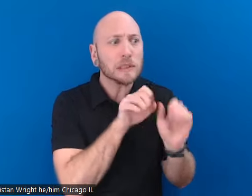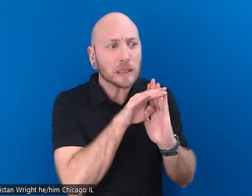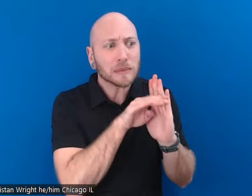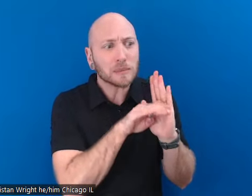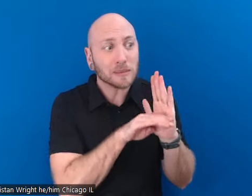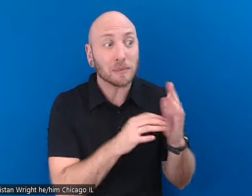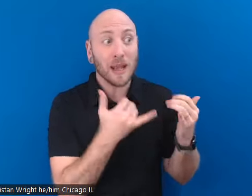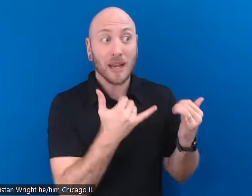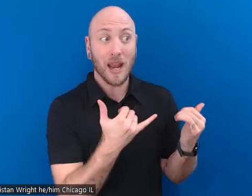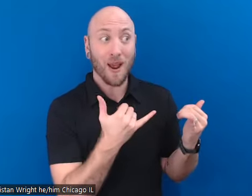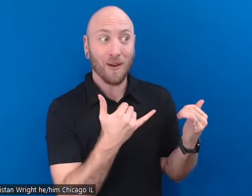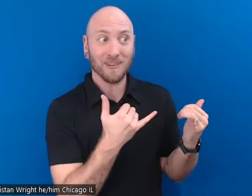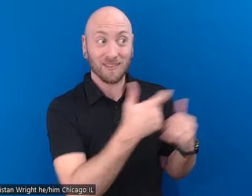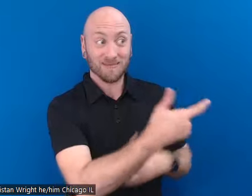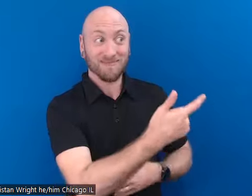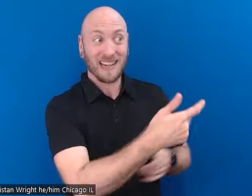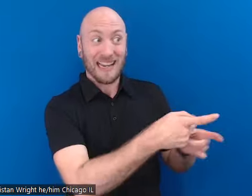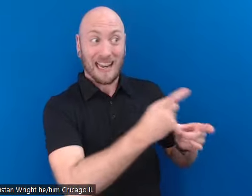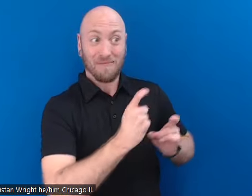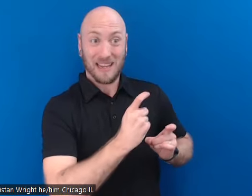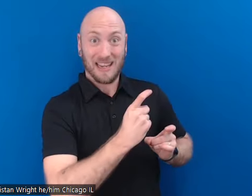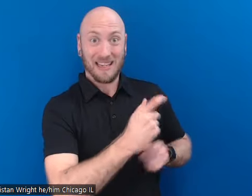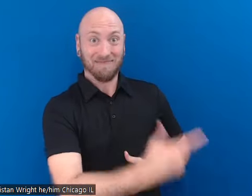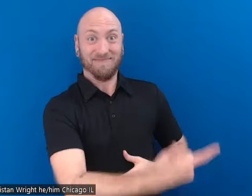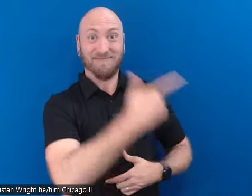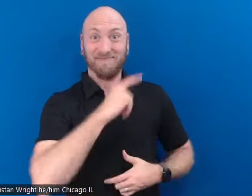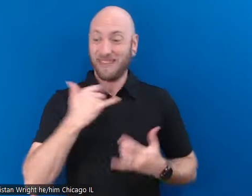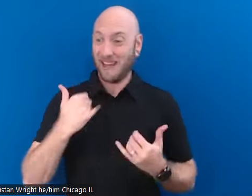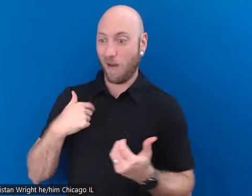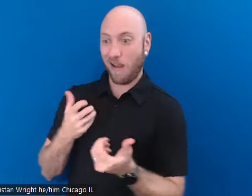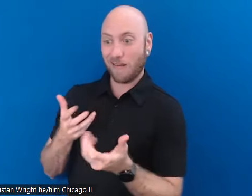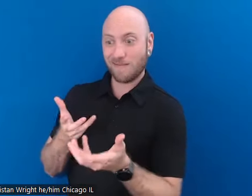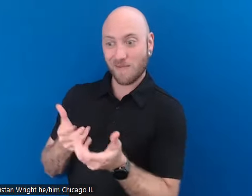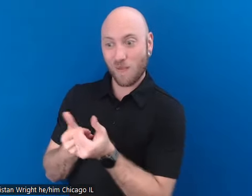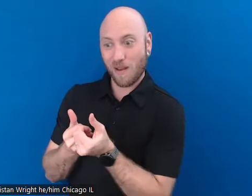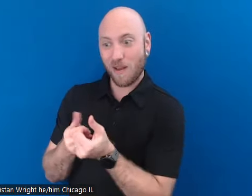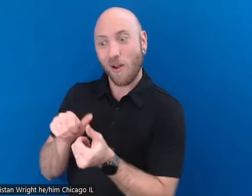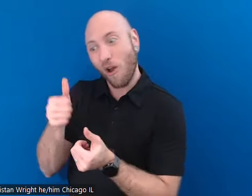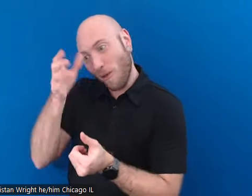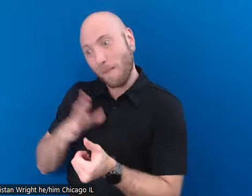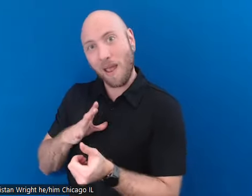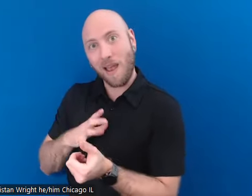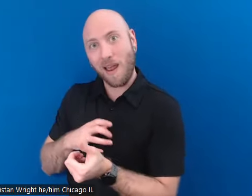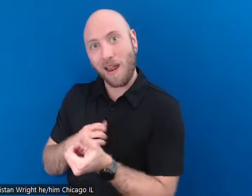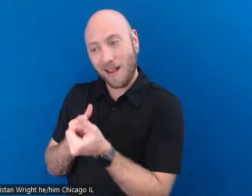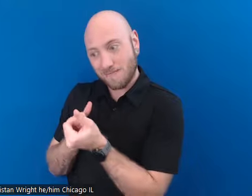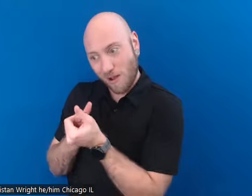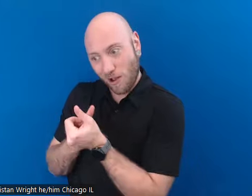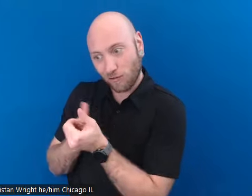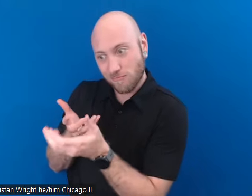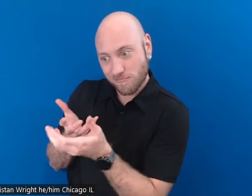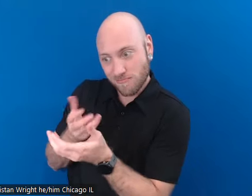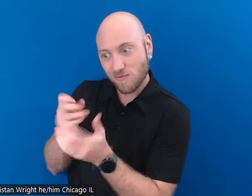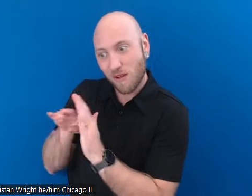Service is a really, really important part of my sobriety. For me, that started in the sober house,